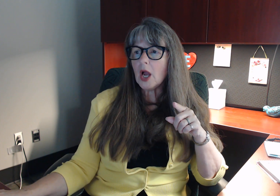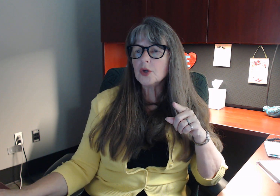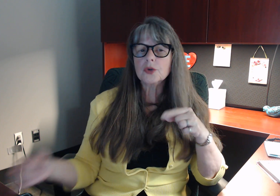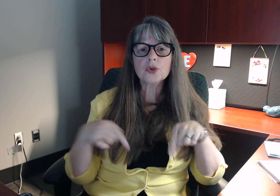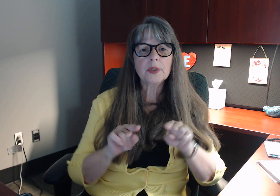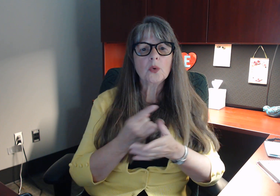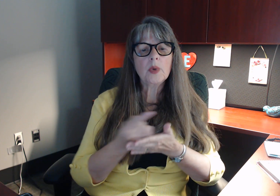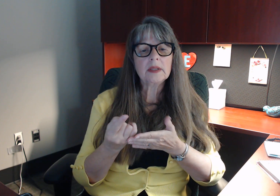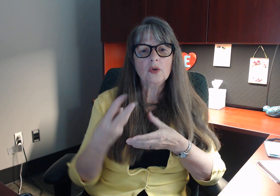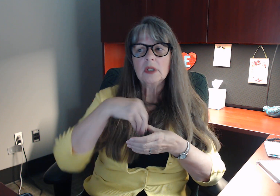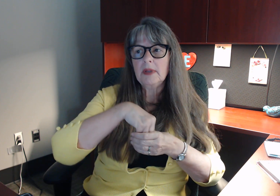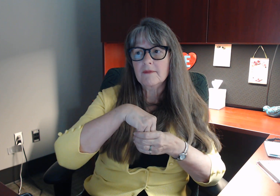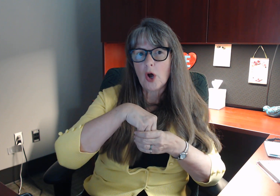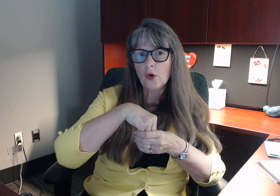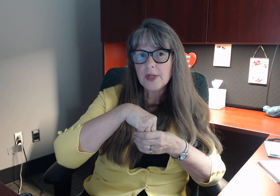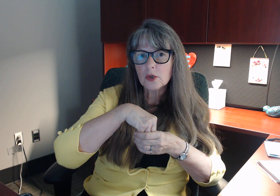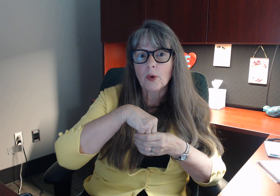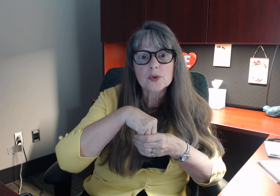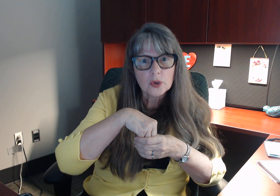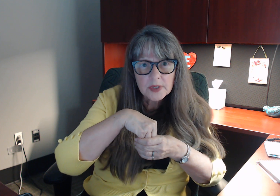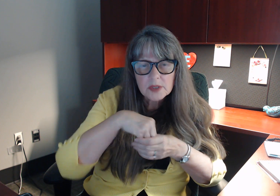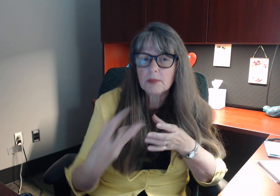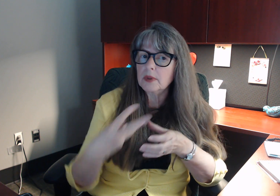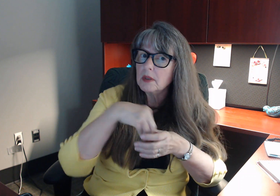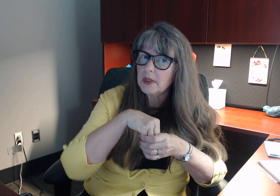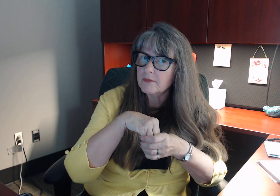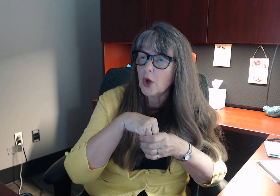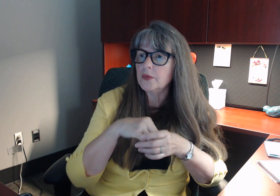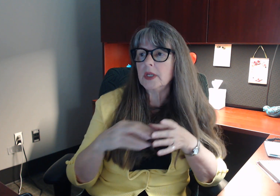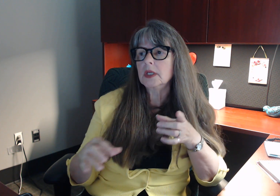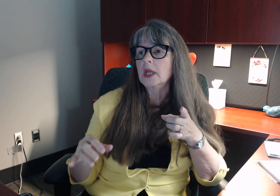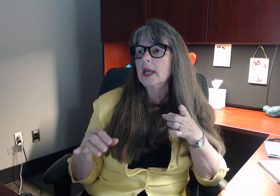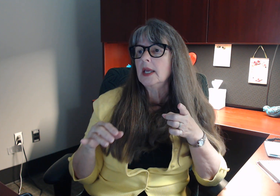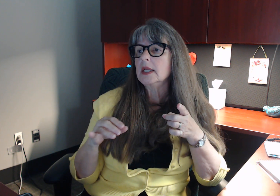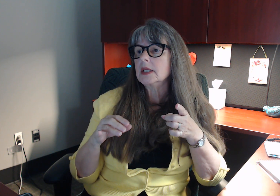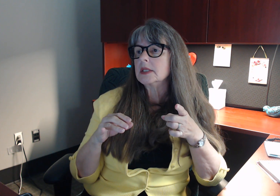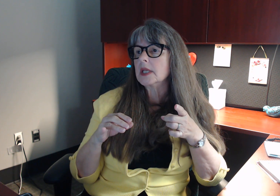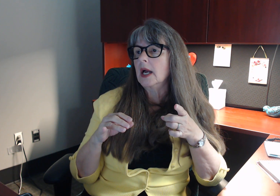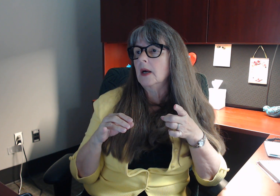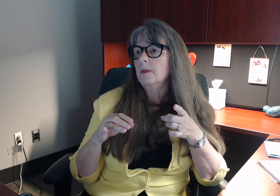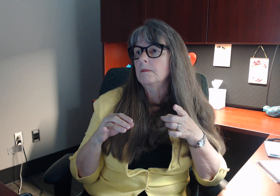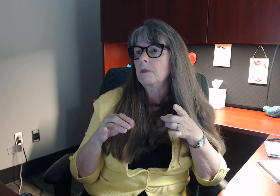Also during the week that you can be involved in, or observance, remember you can be involved in, is